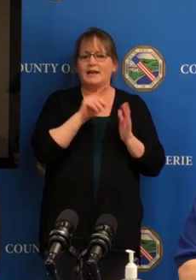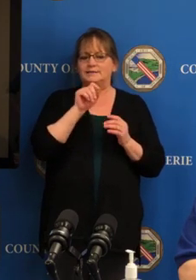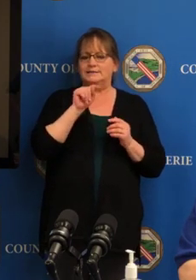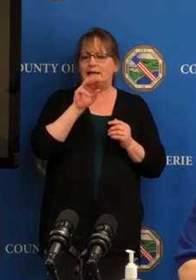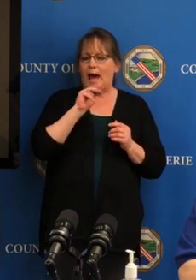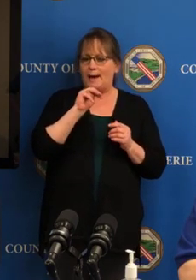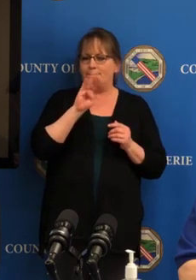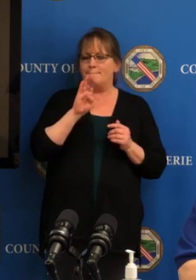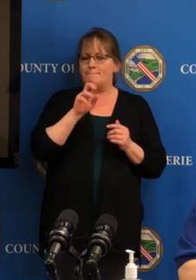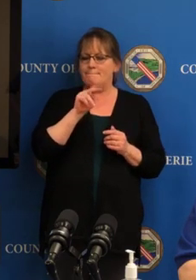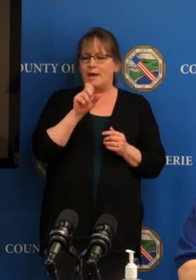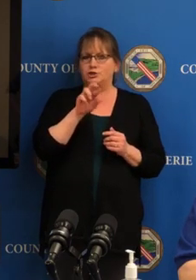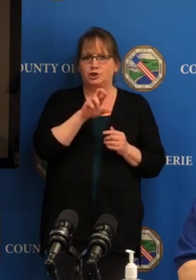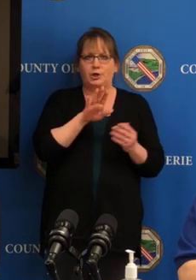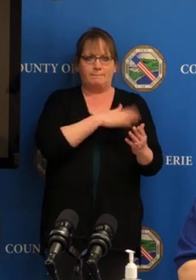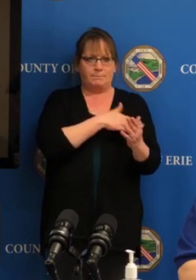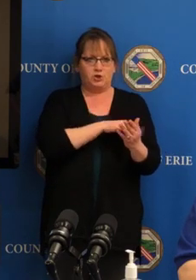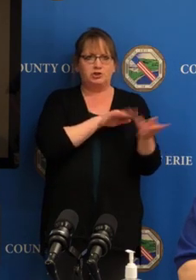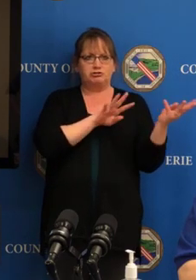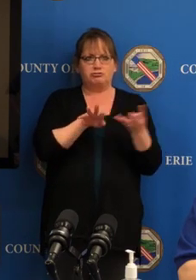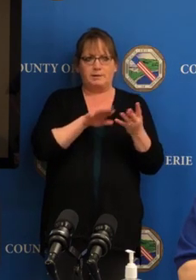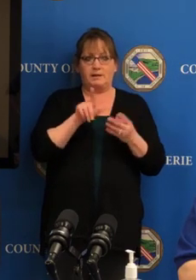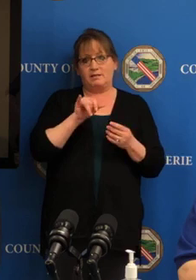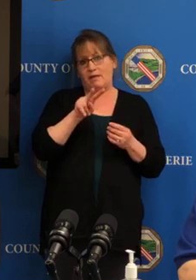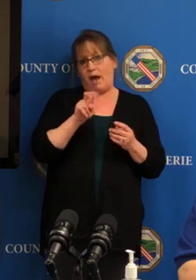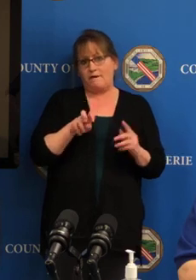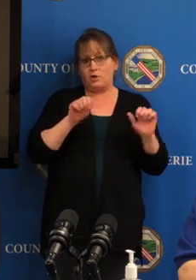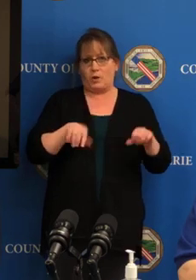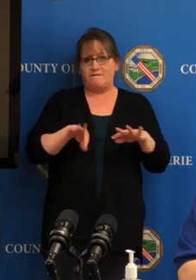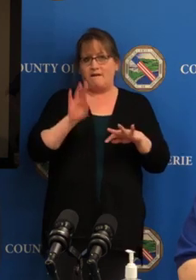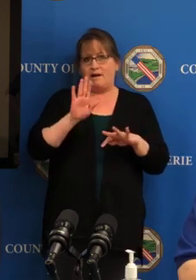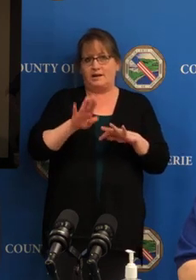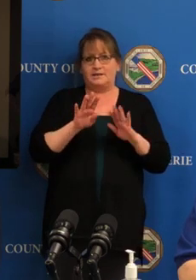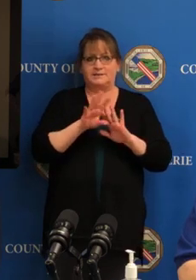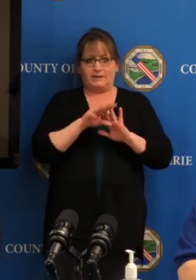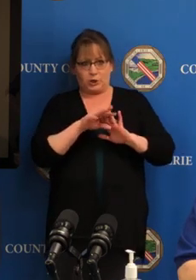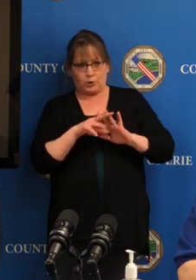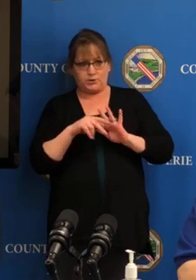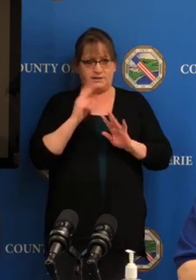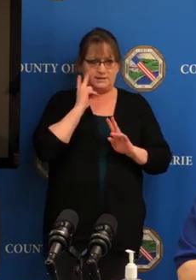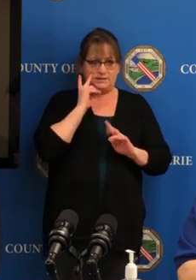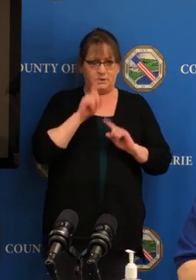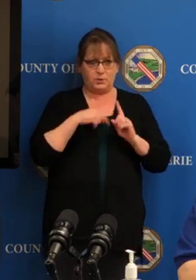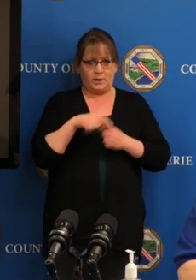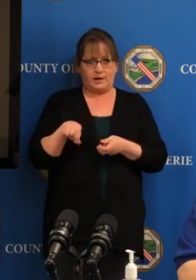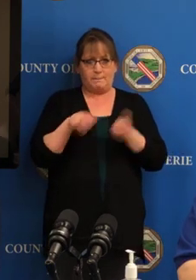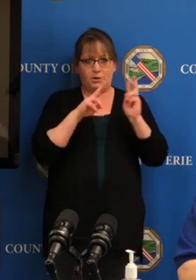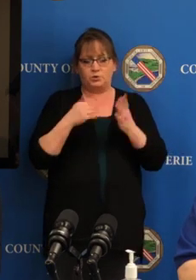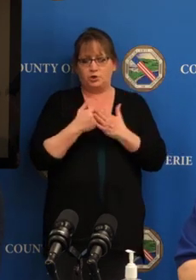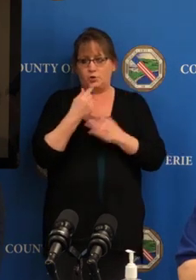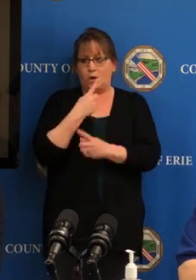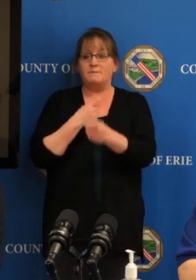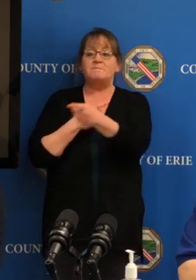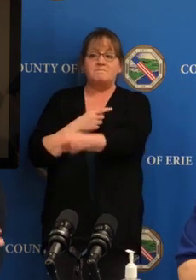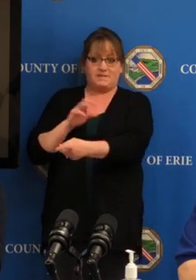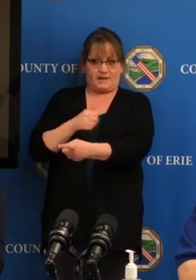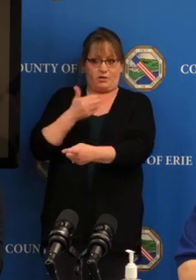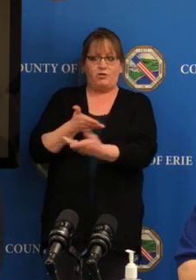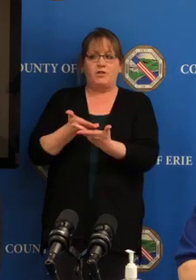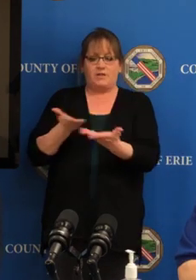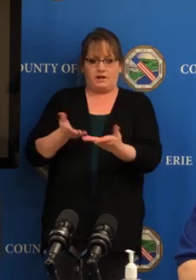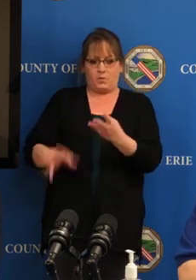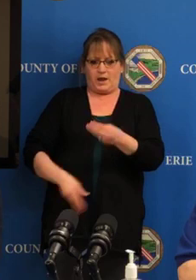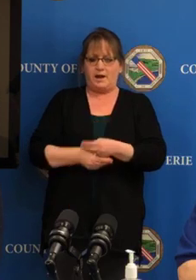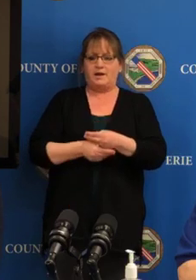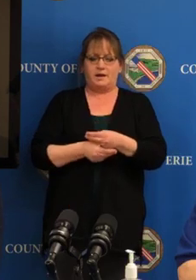can find Tom's videos and how you can sign up to find out when he loads new ones. The other thing I'll note, too, we added is